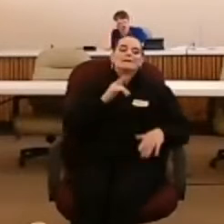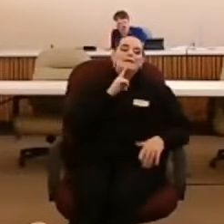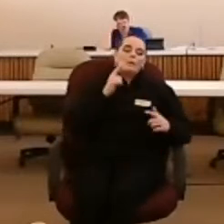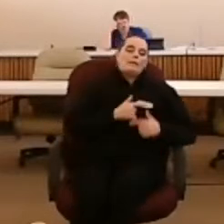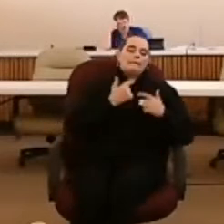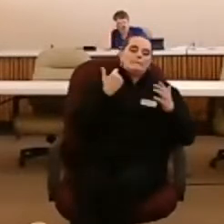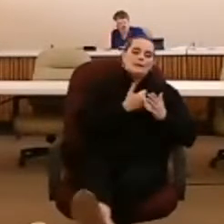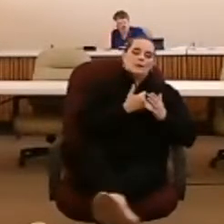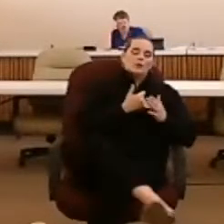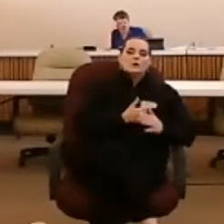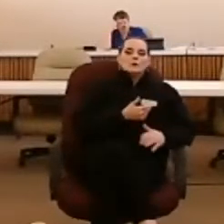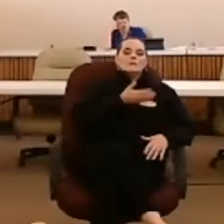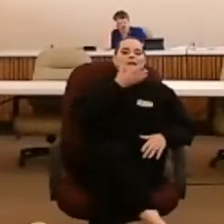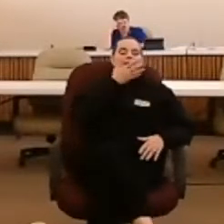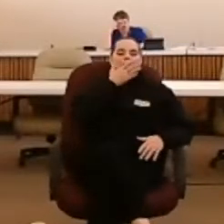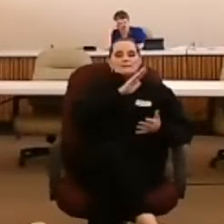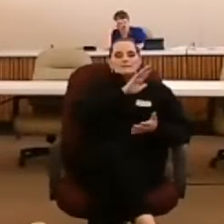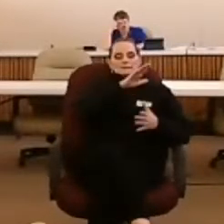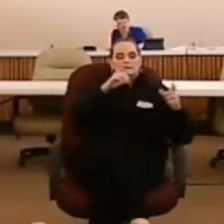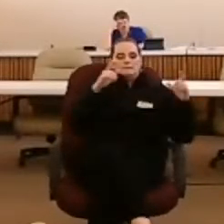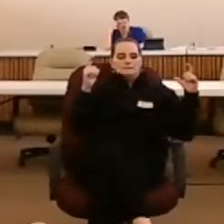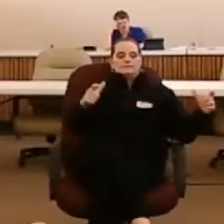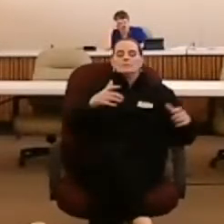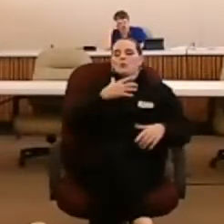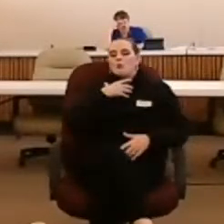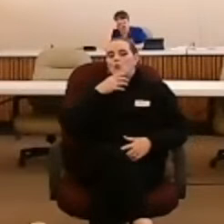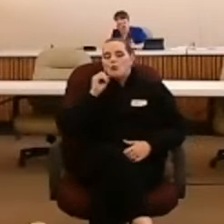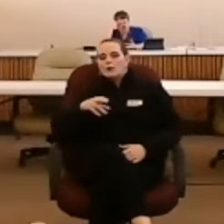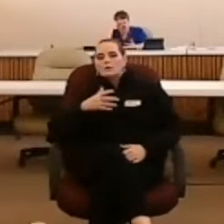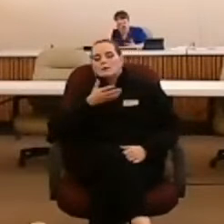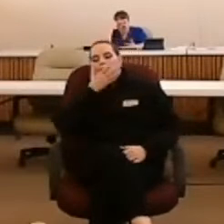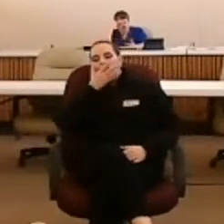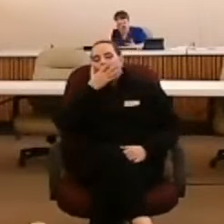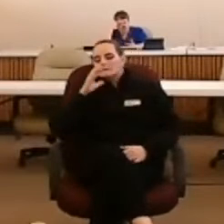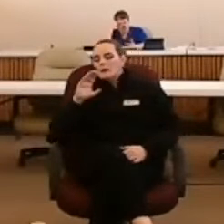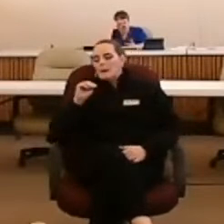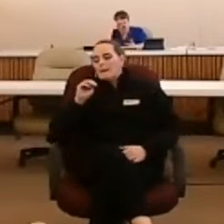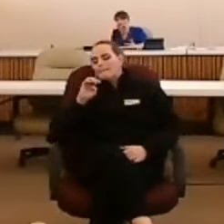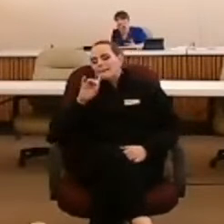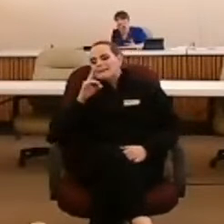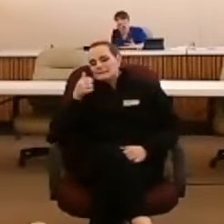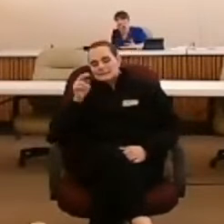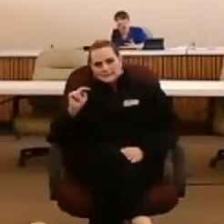a grassy median would have just been a huge list.